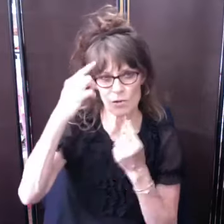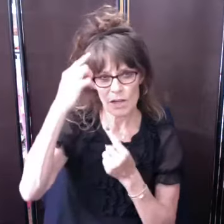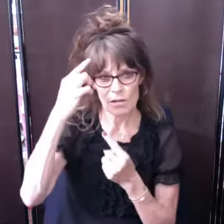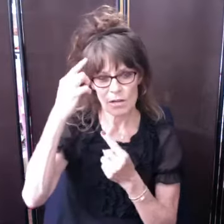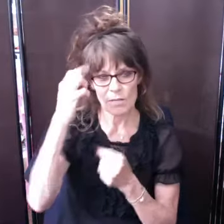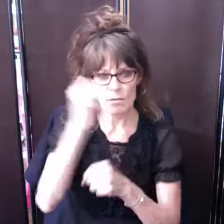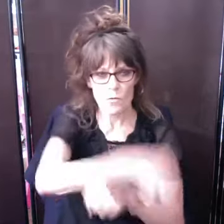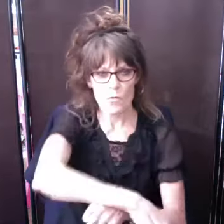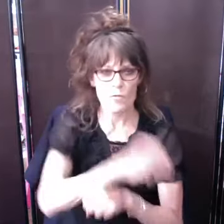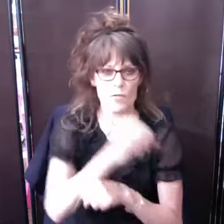alcoholism.